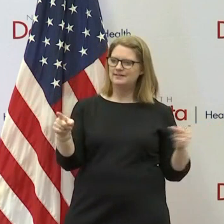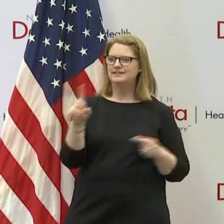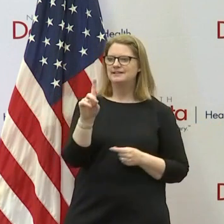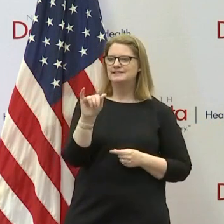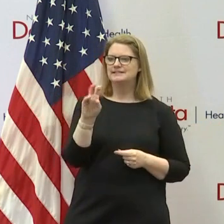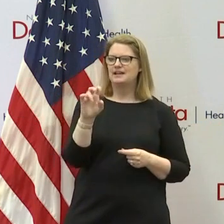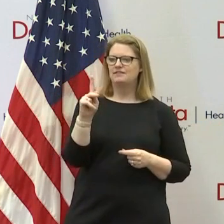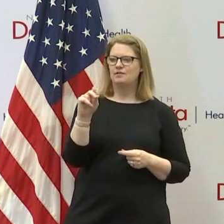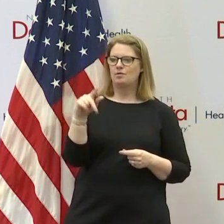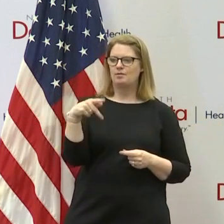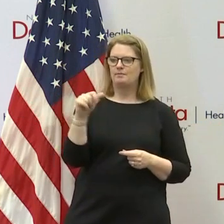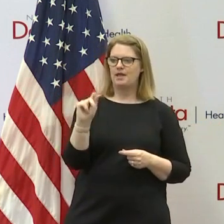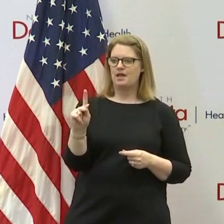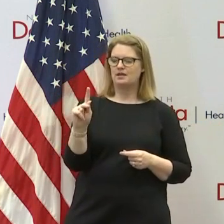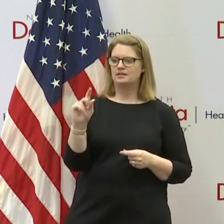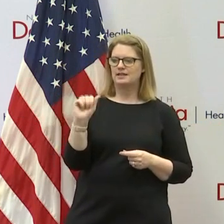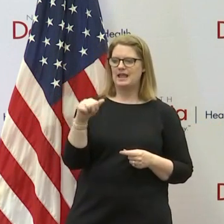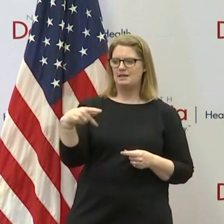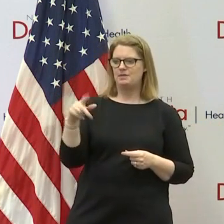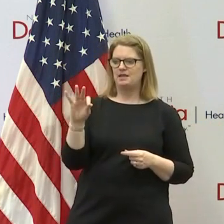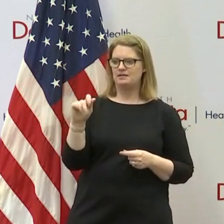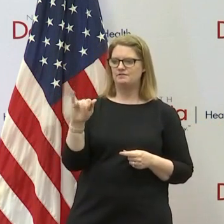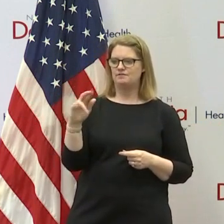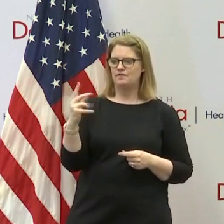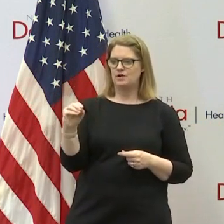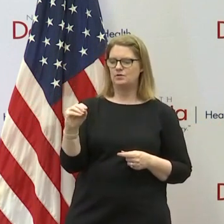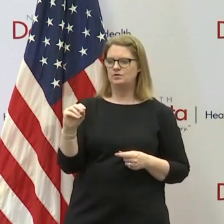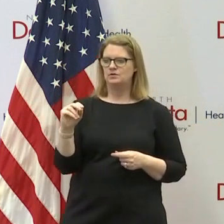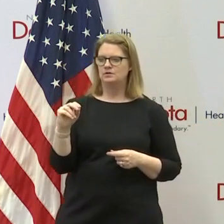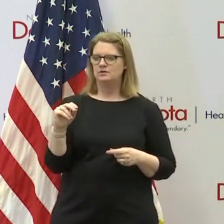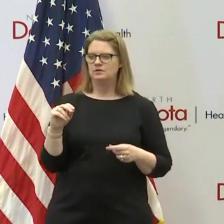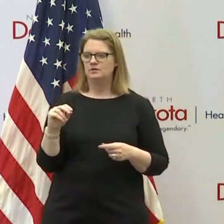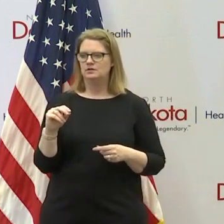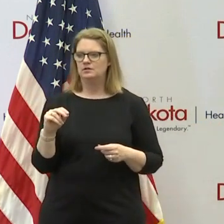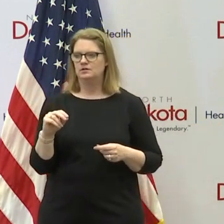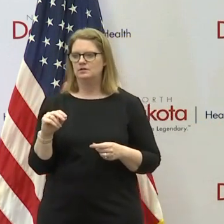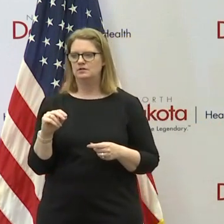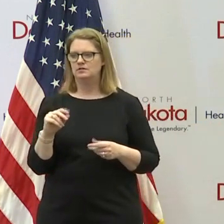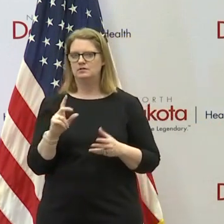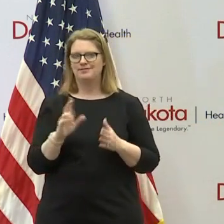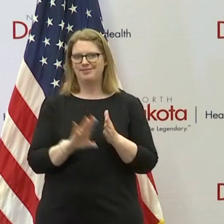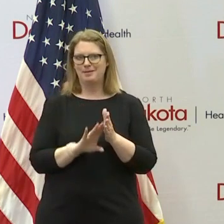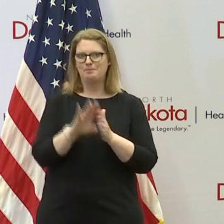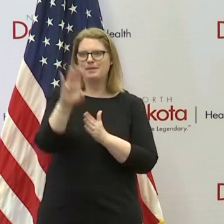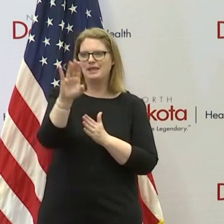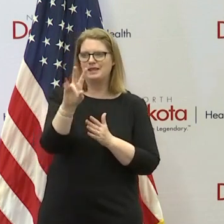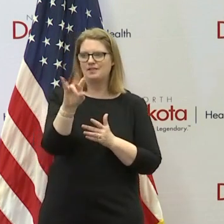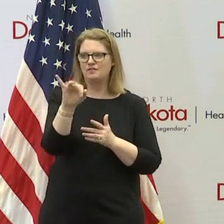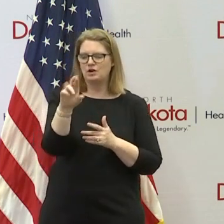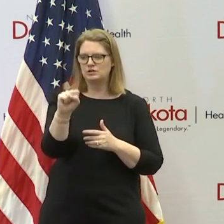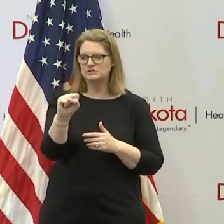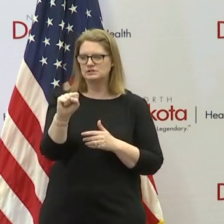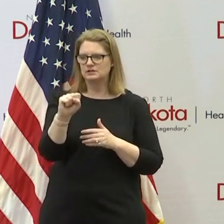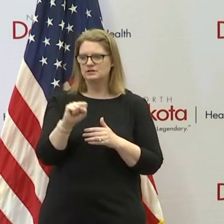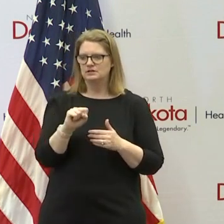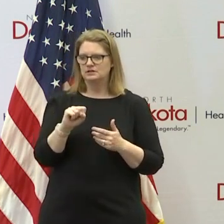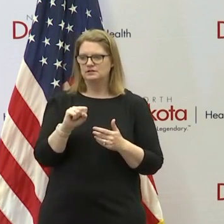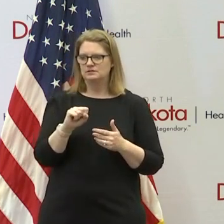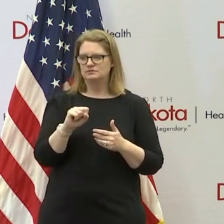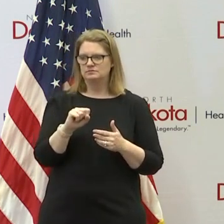Dave Kolpak with the AP in Fargo. Can you talk about the concept of reaching the peak of the virus? Is reaching the peak of the